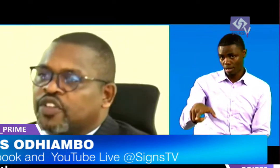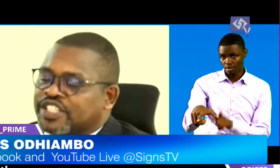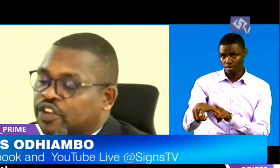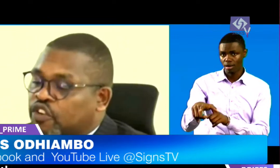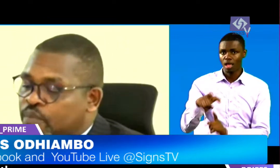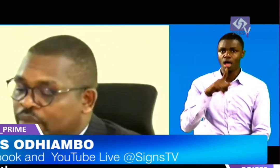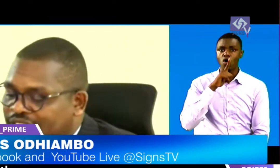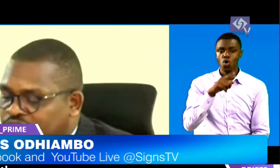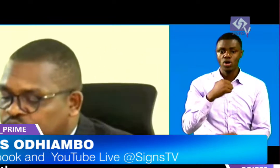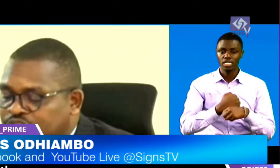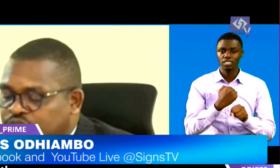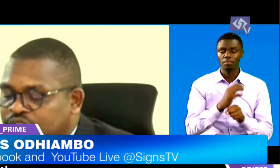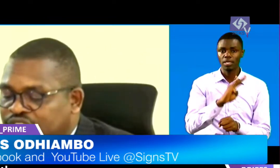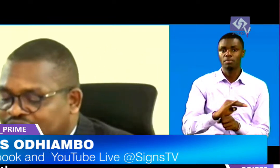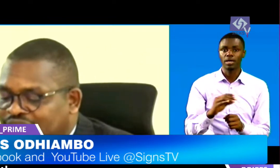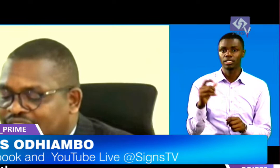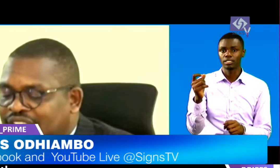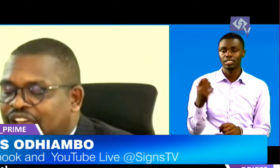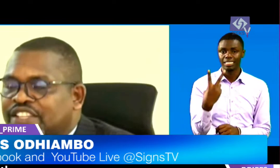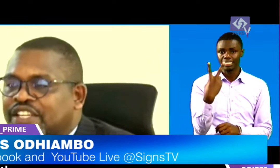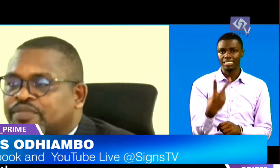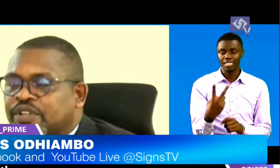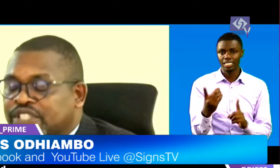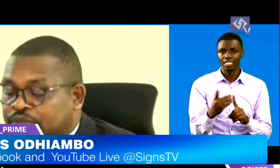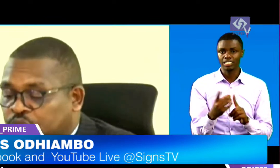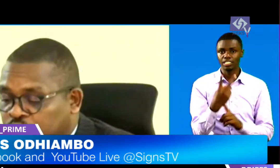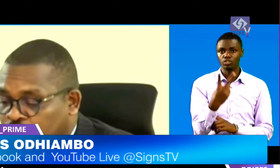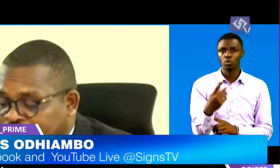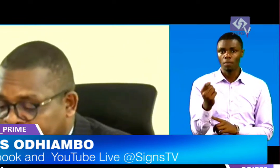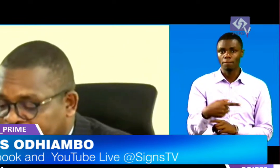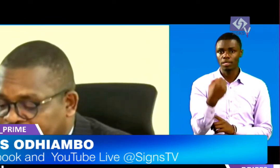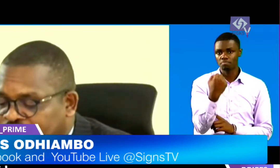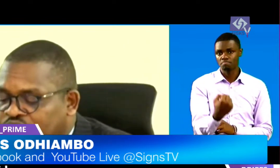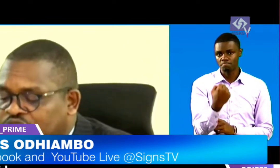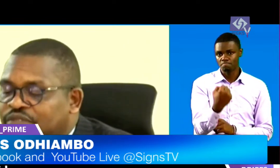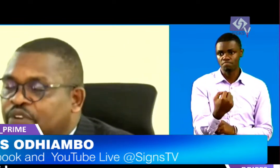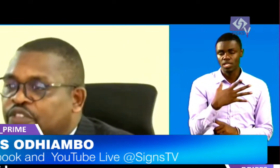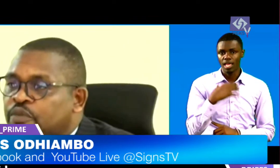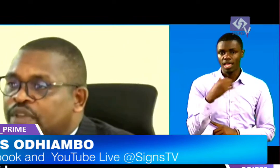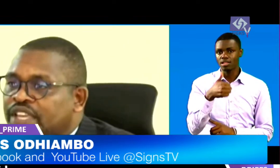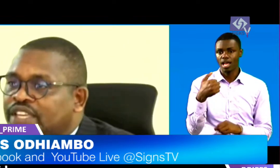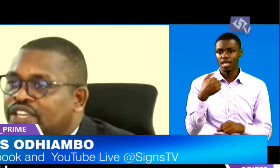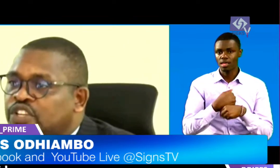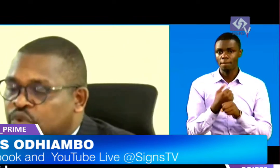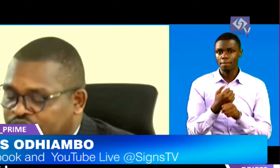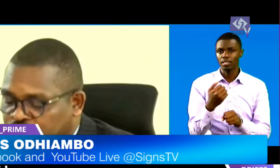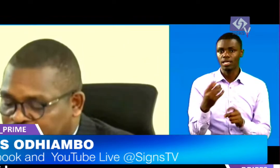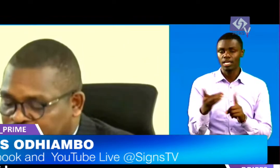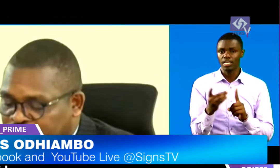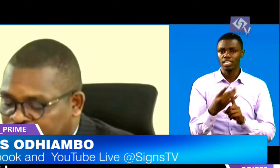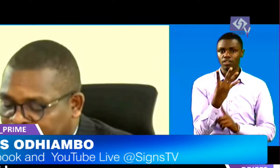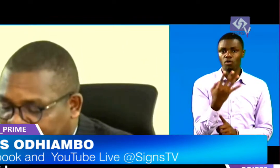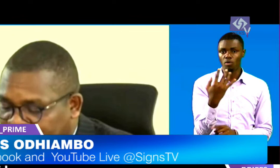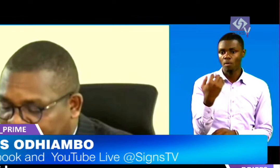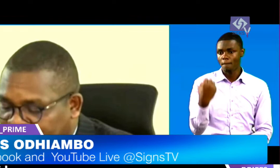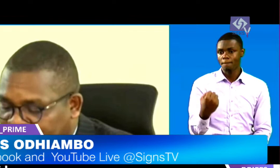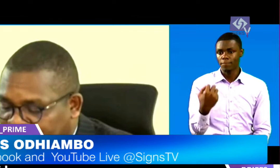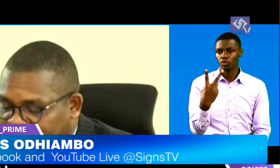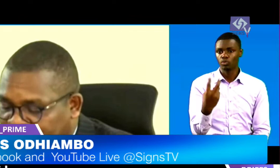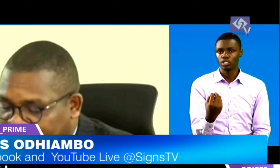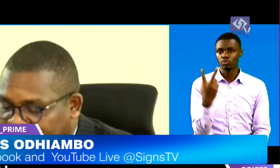orders made on the 2nd of May 2023 and the subsequent ones made on the 4th of May